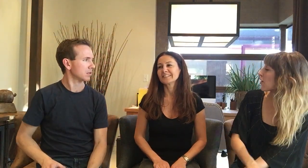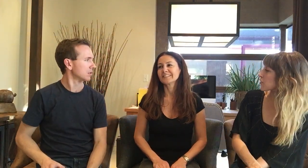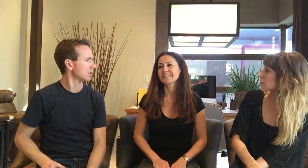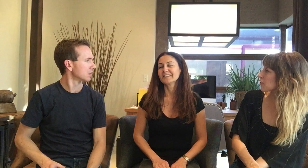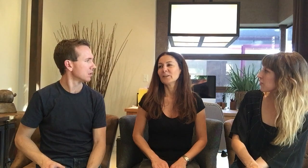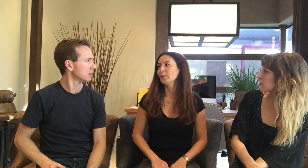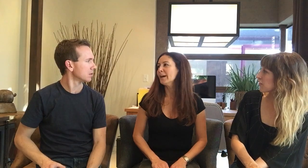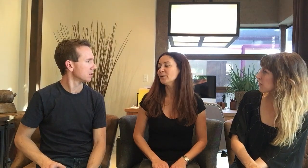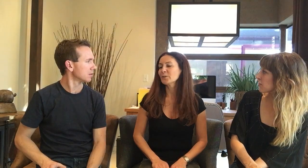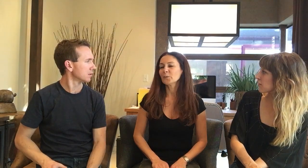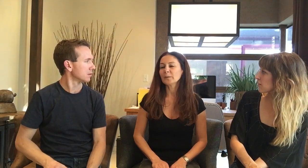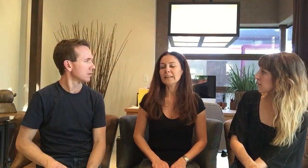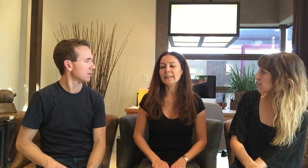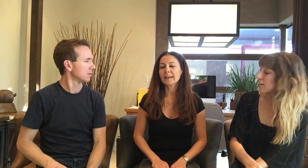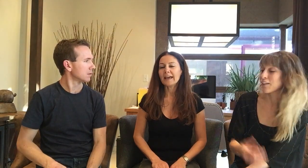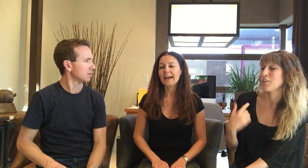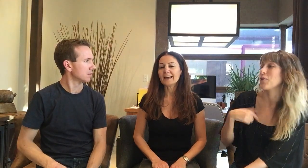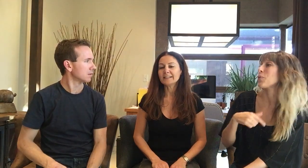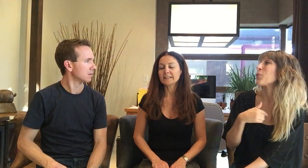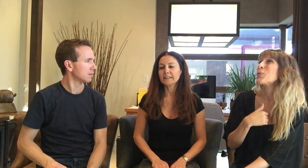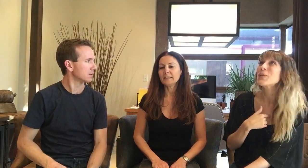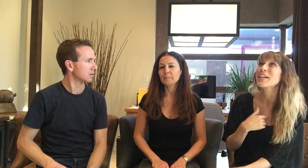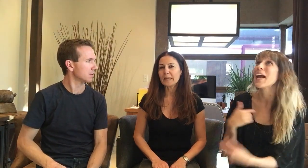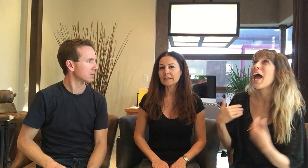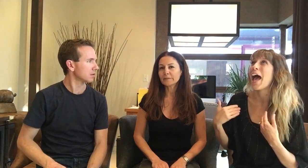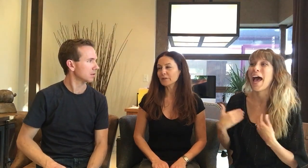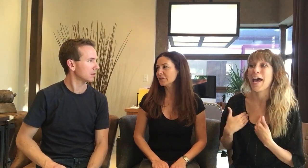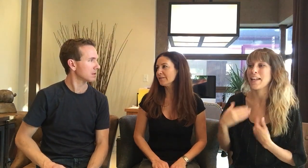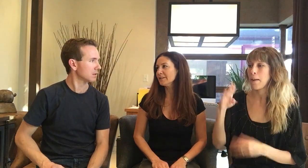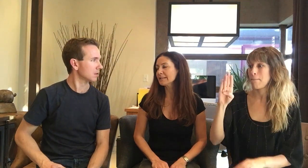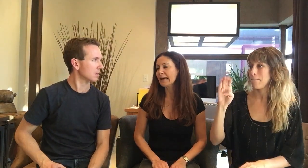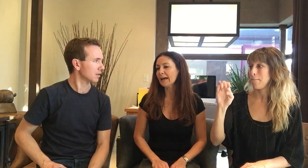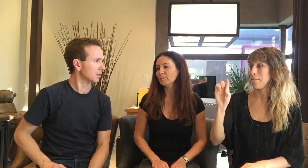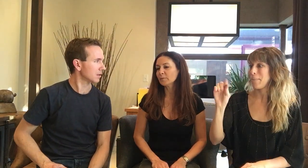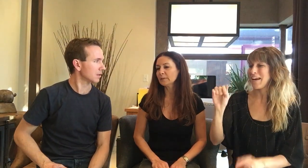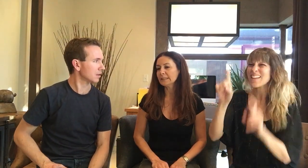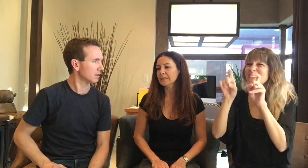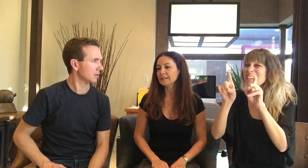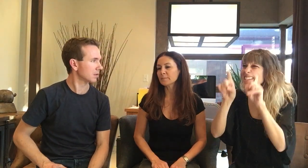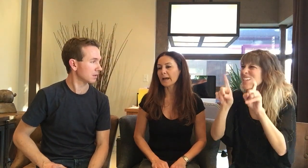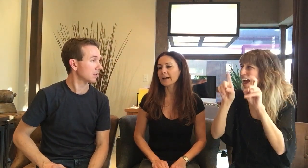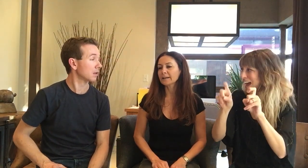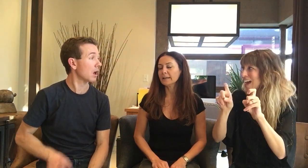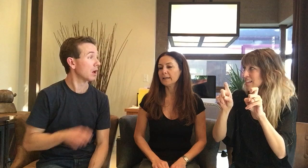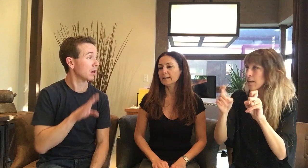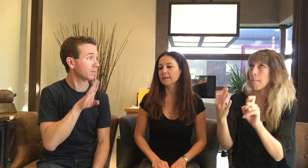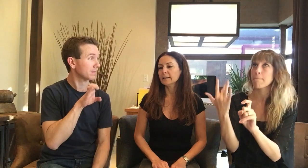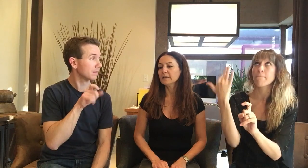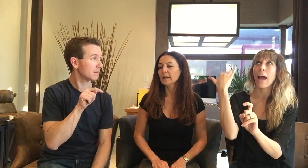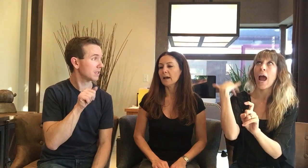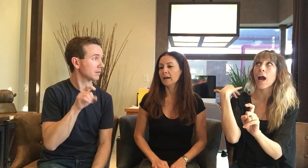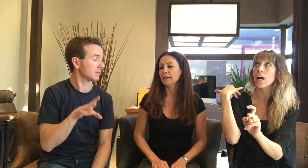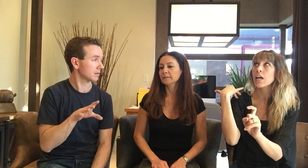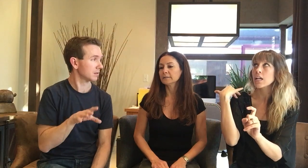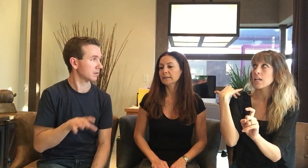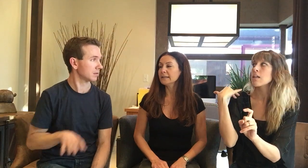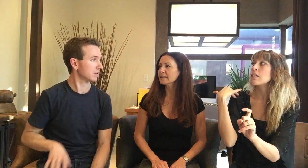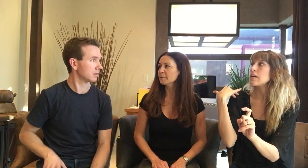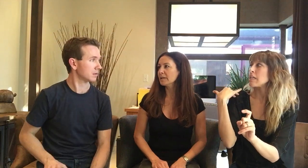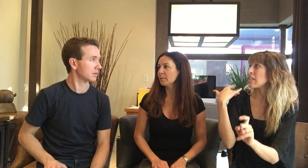launched? Wow, so we had the beta version of this app released back in late September